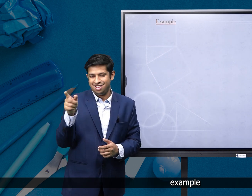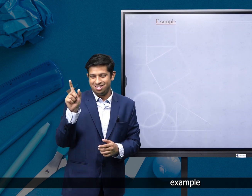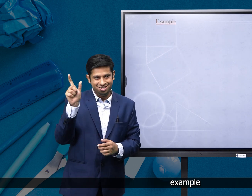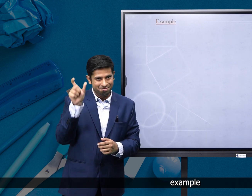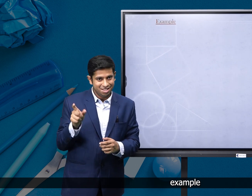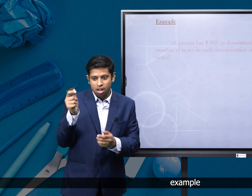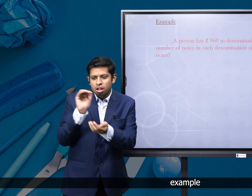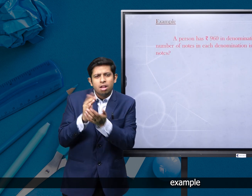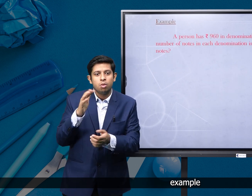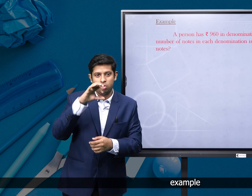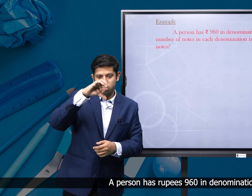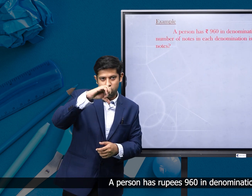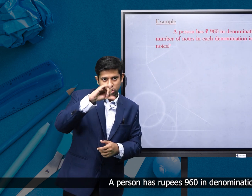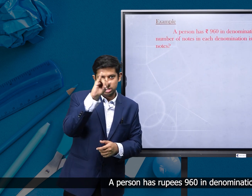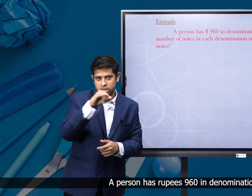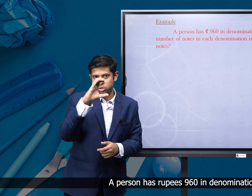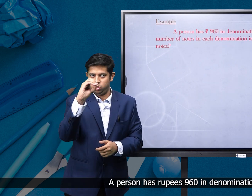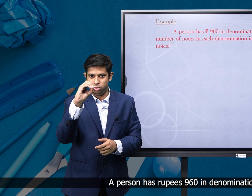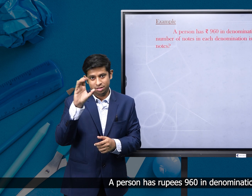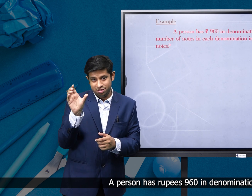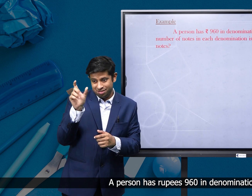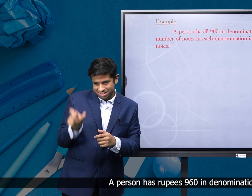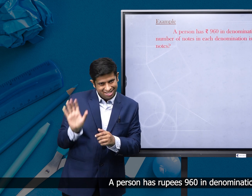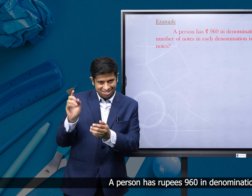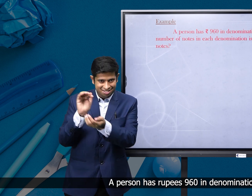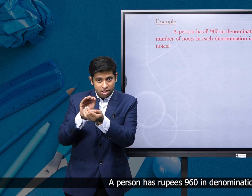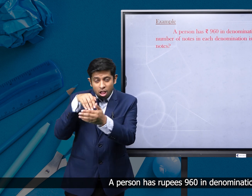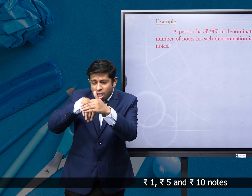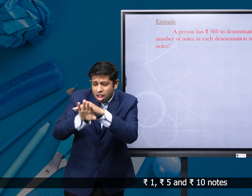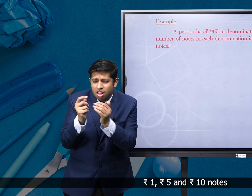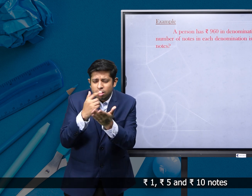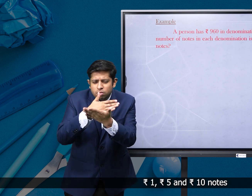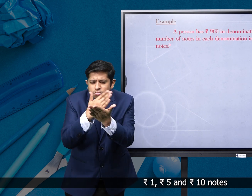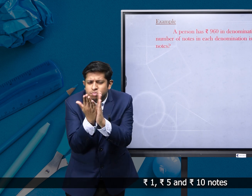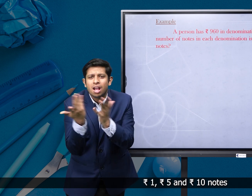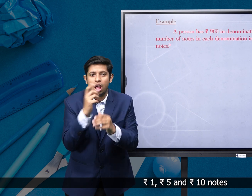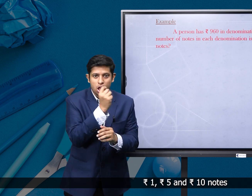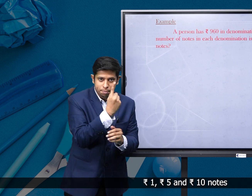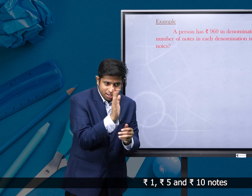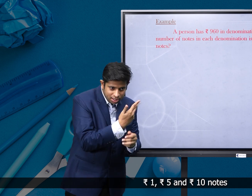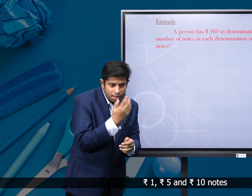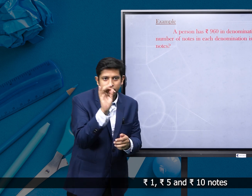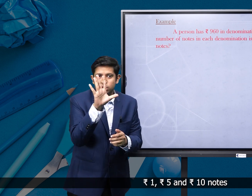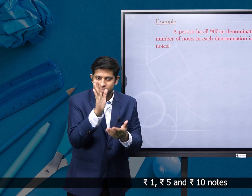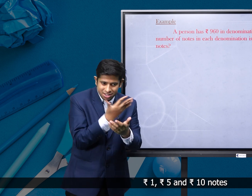Example. A person has rupees 960 in denominations of rupees 1, rupees 5 and rupees 10